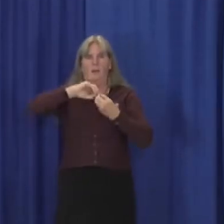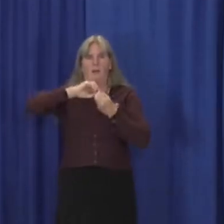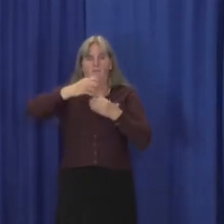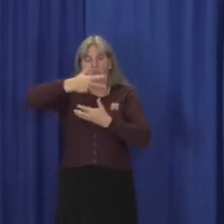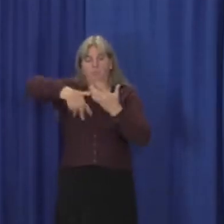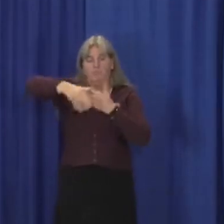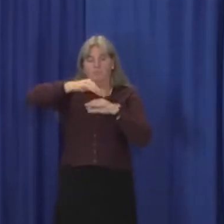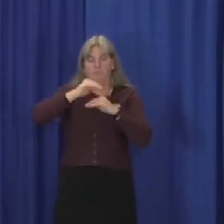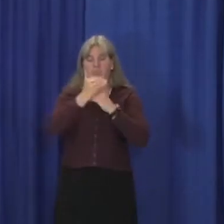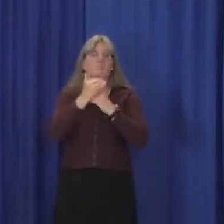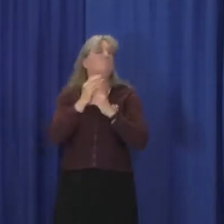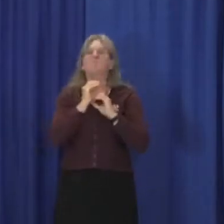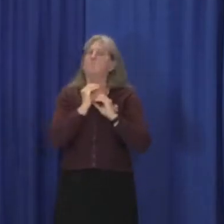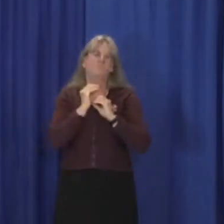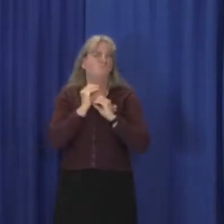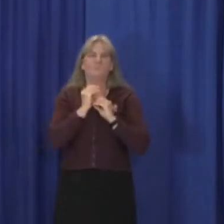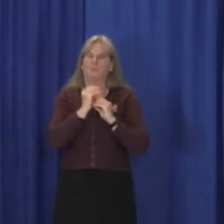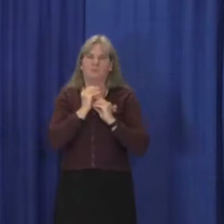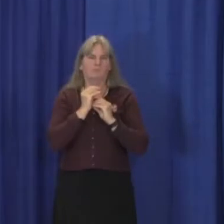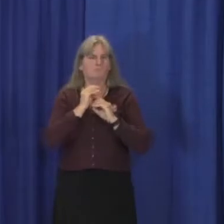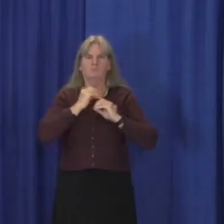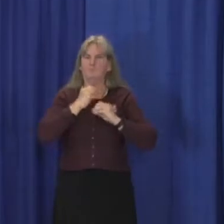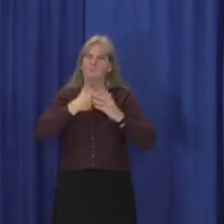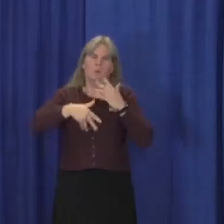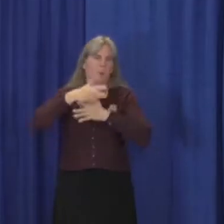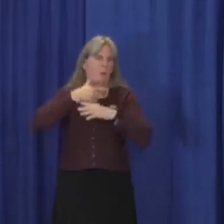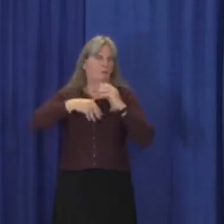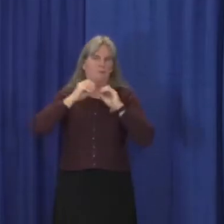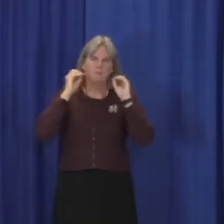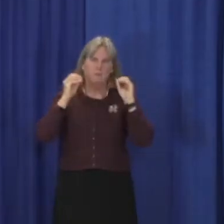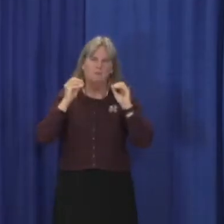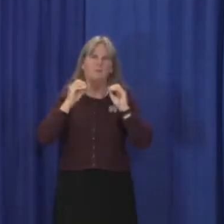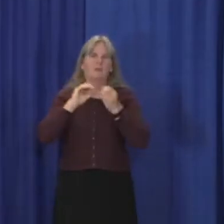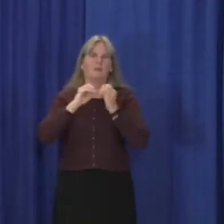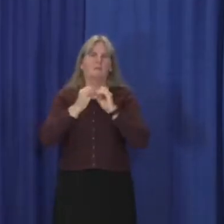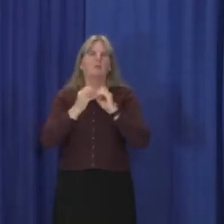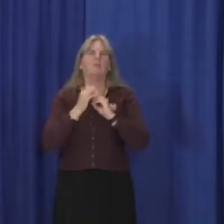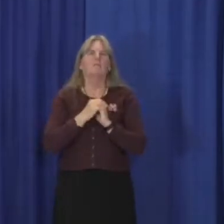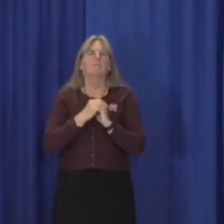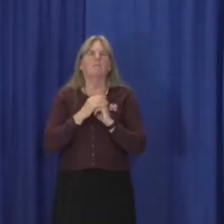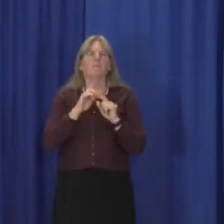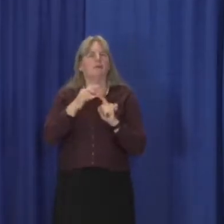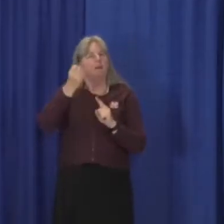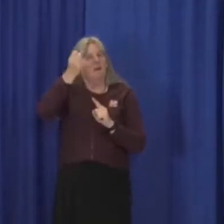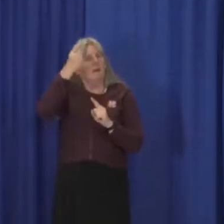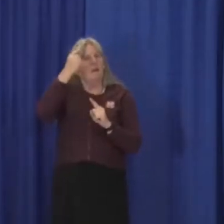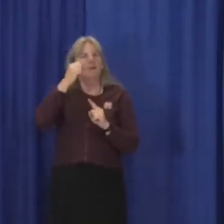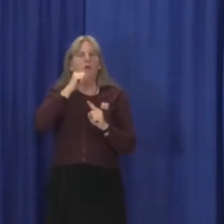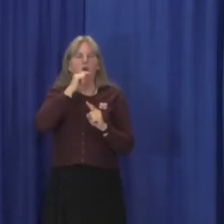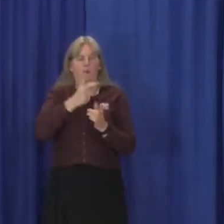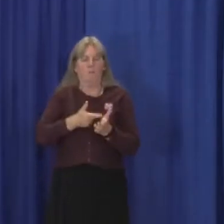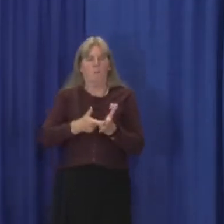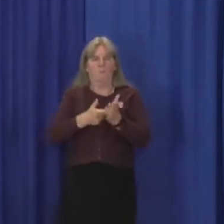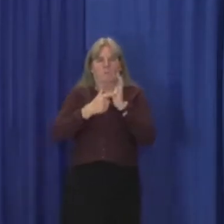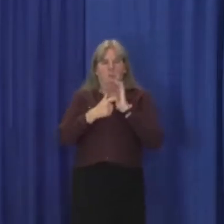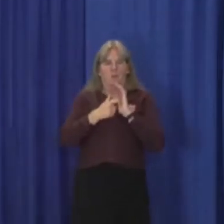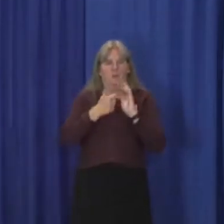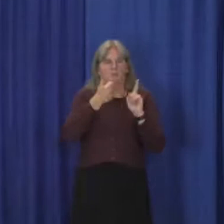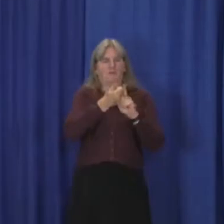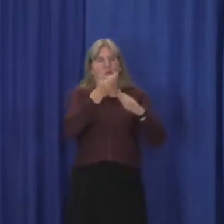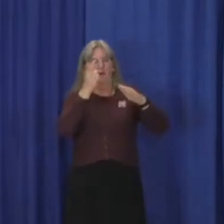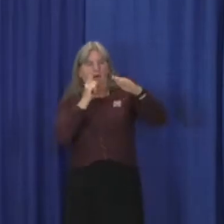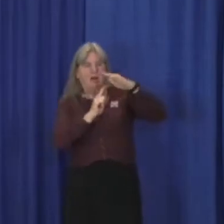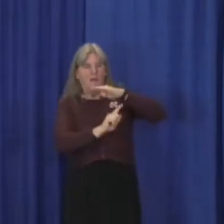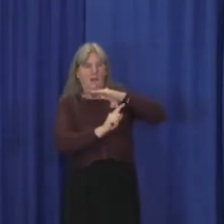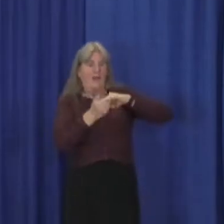Yukon. It is important for Yukoners to remember that while there is no longer a requirement to self-isolate after